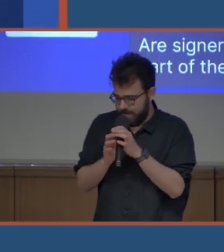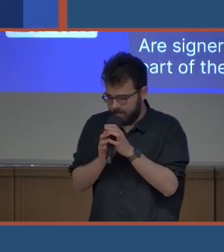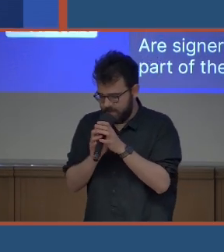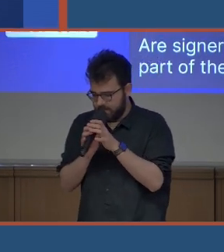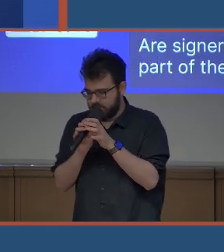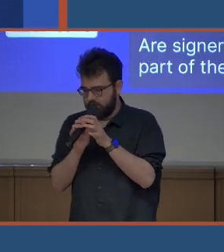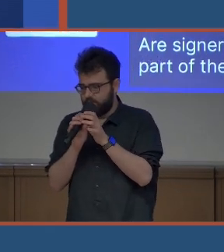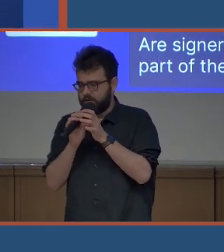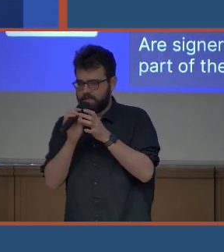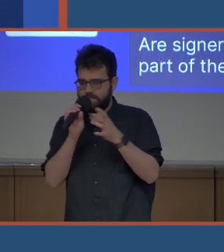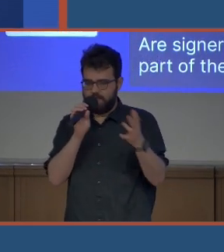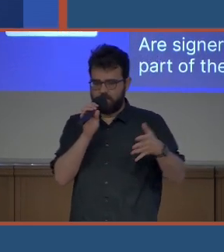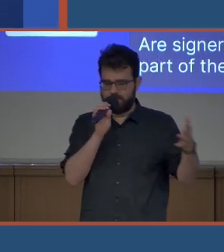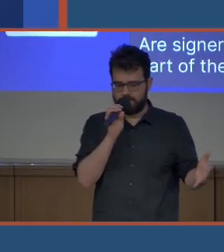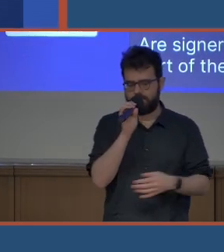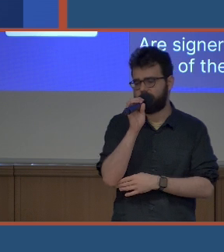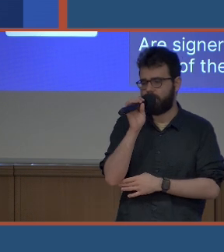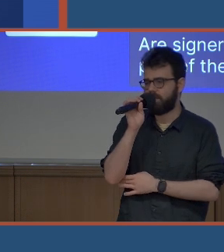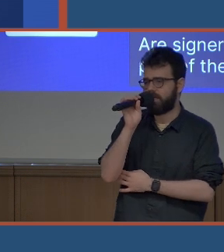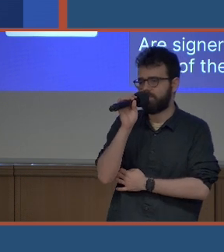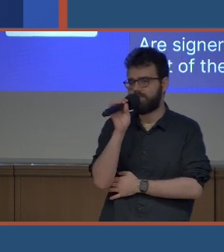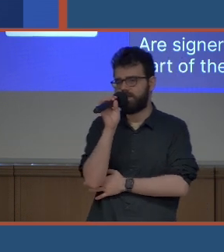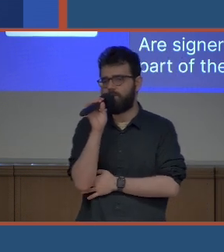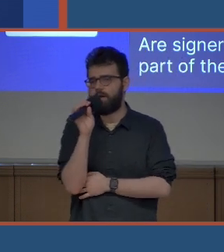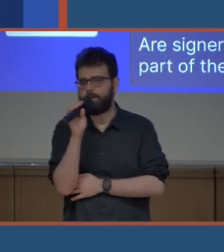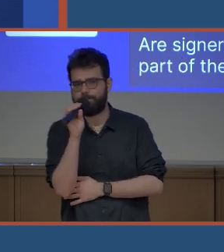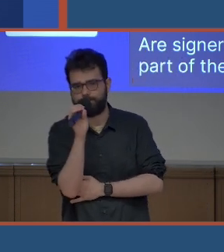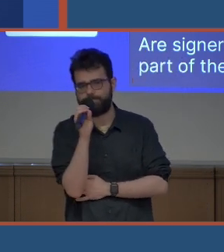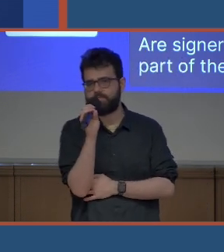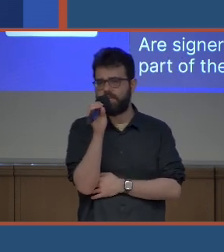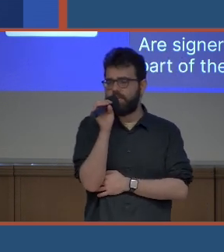languages families don't work the same as in spoken languages. So